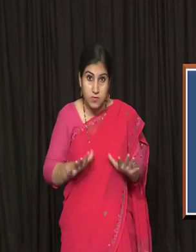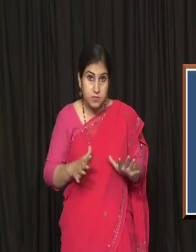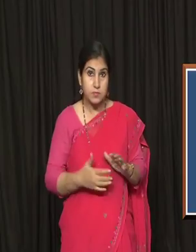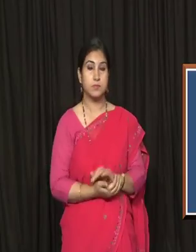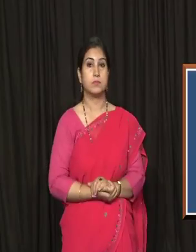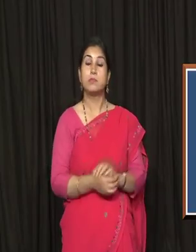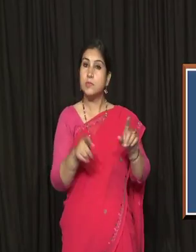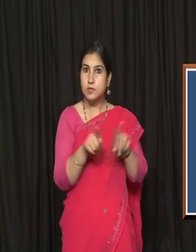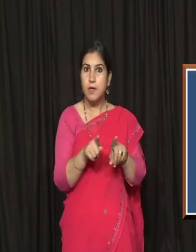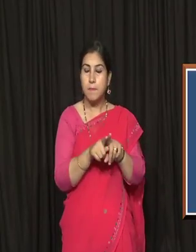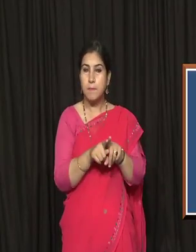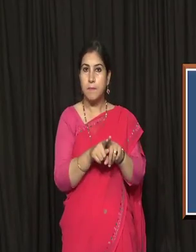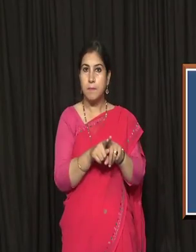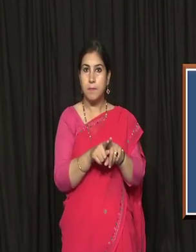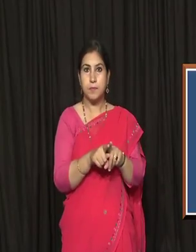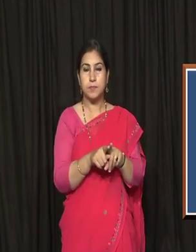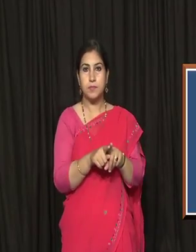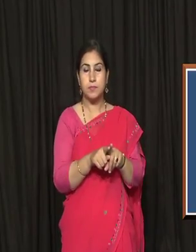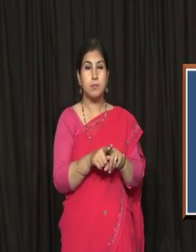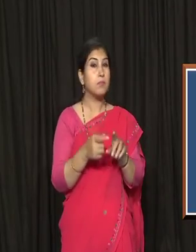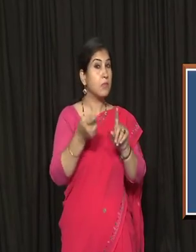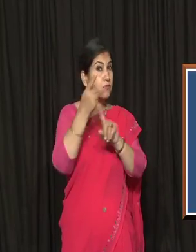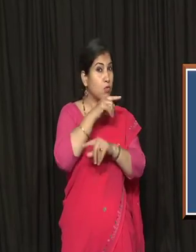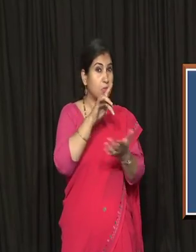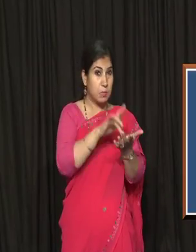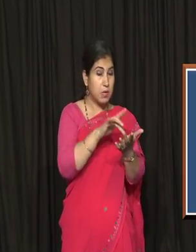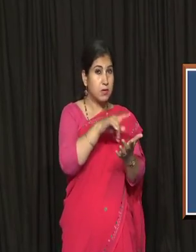and the events that took place during this.